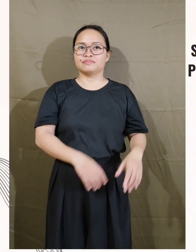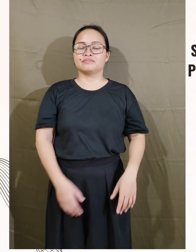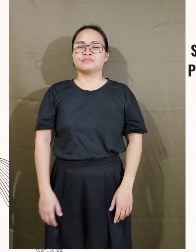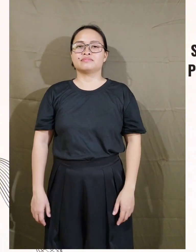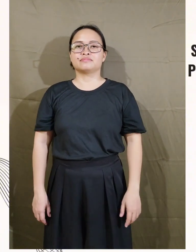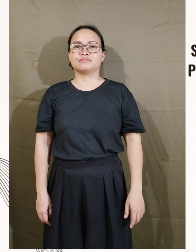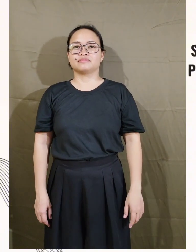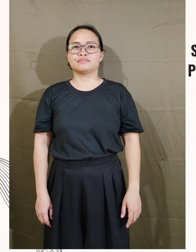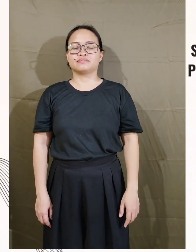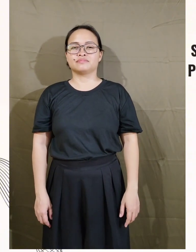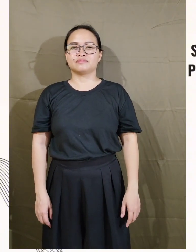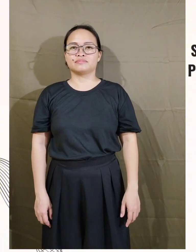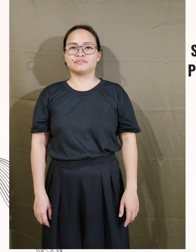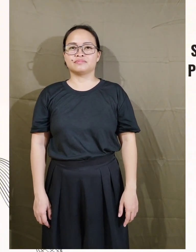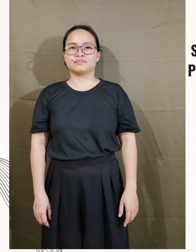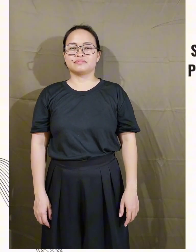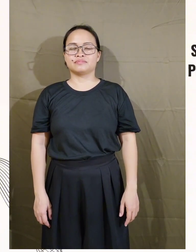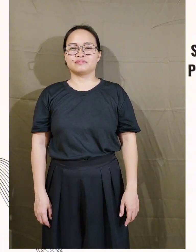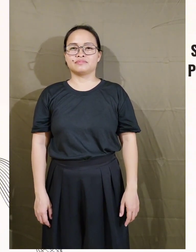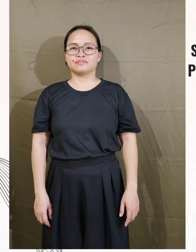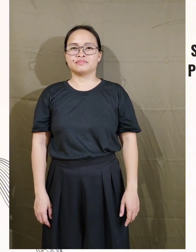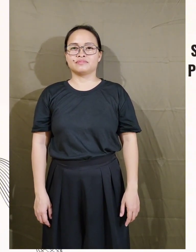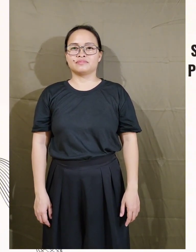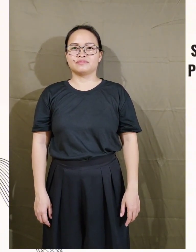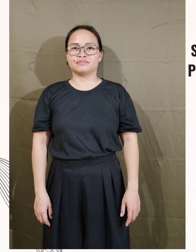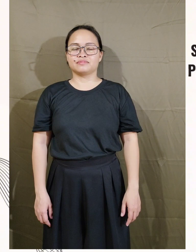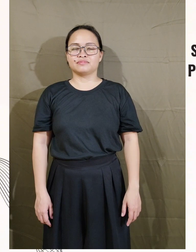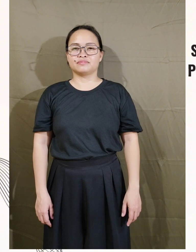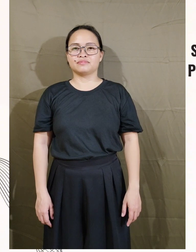placing the digits in each place value.